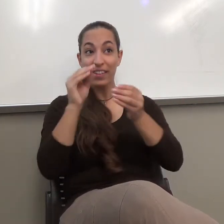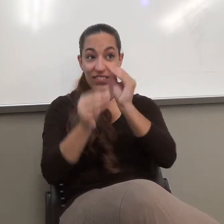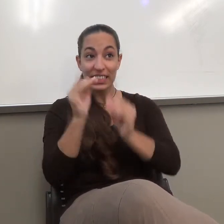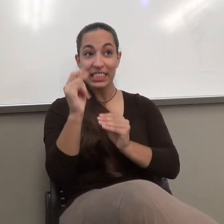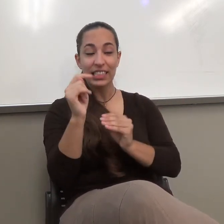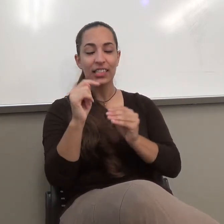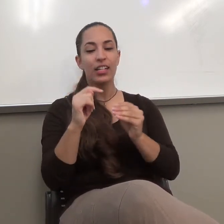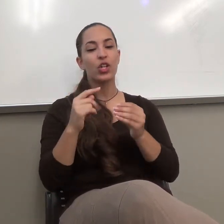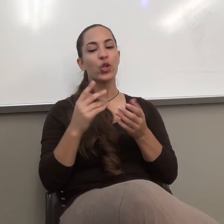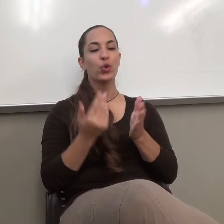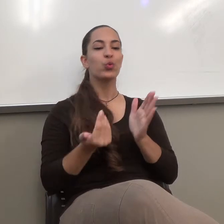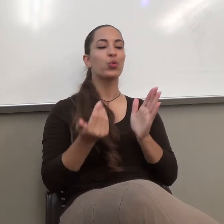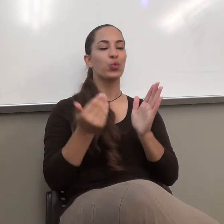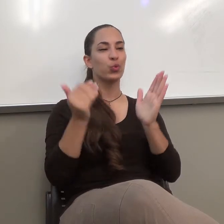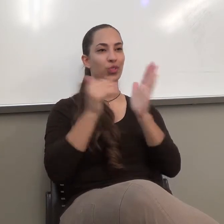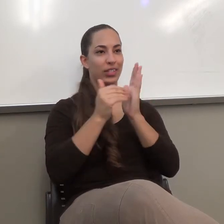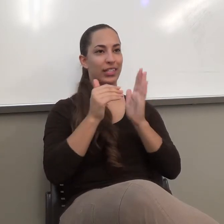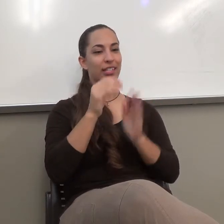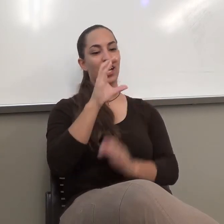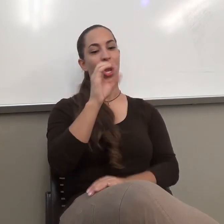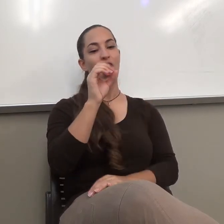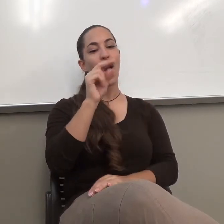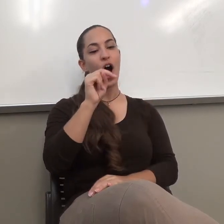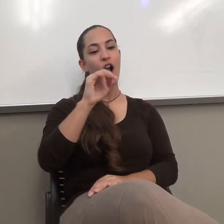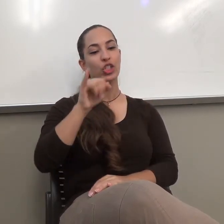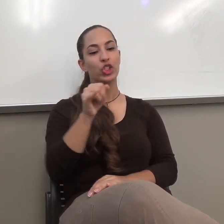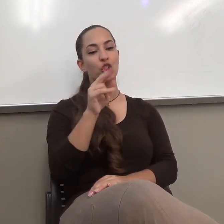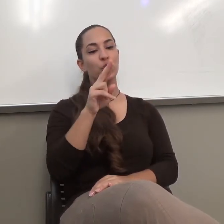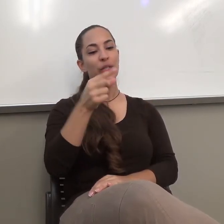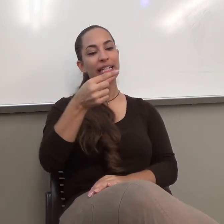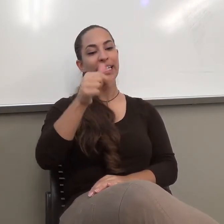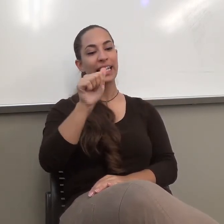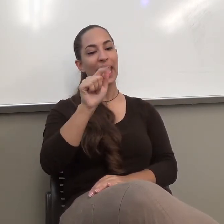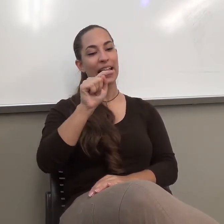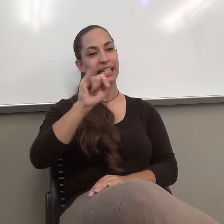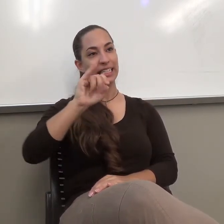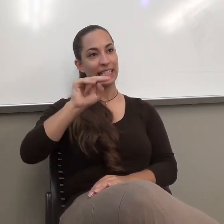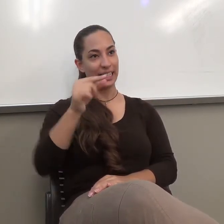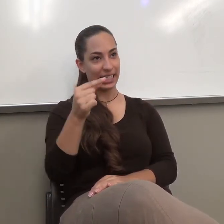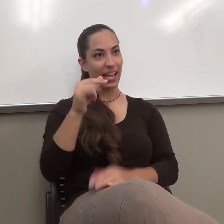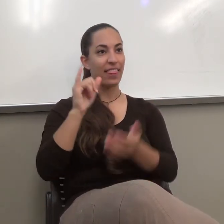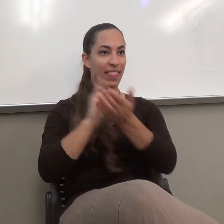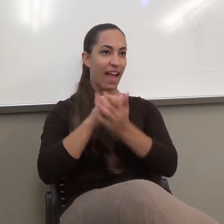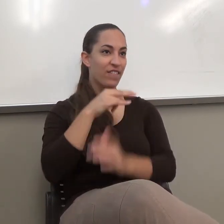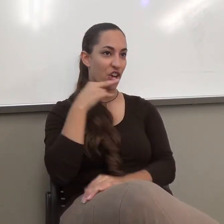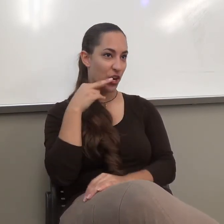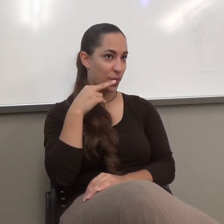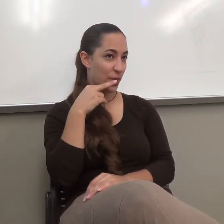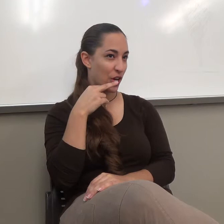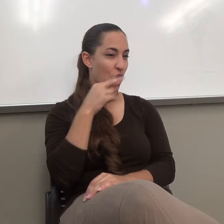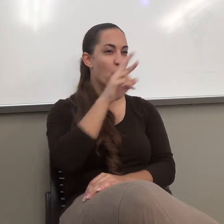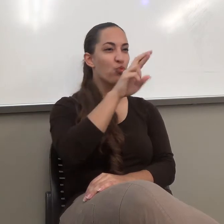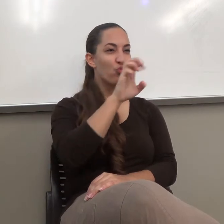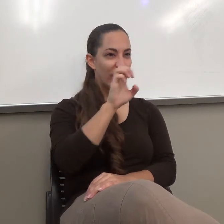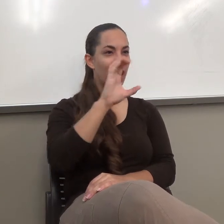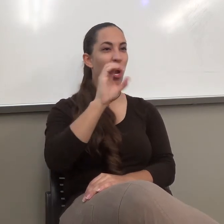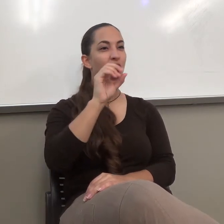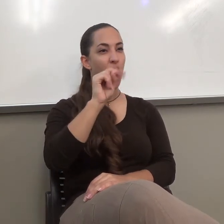reconjugating that verb. Okay? So in a sense, and in English,